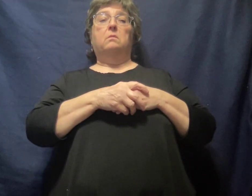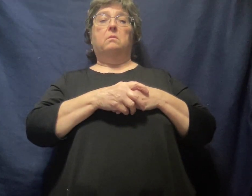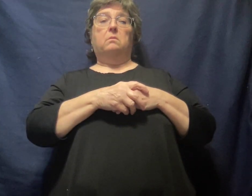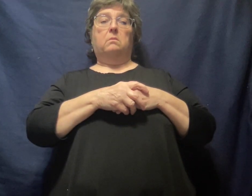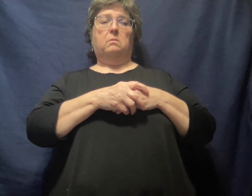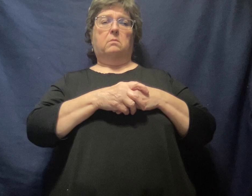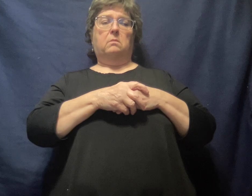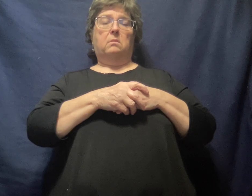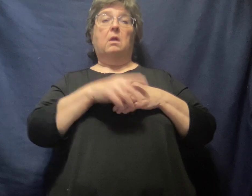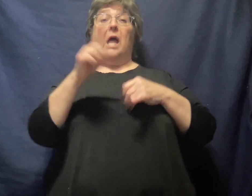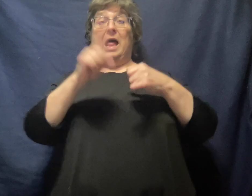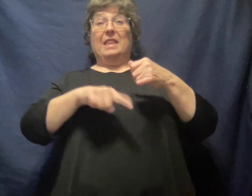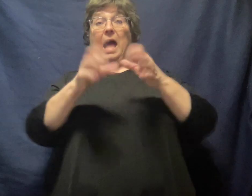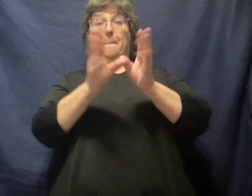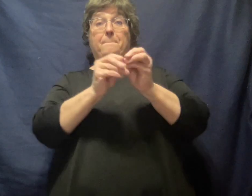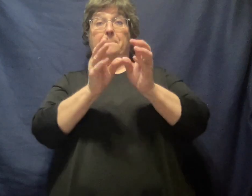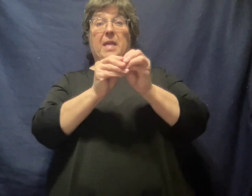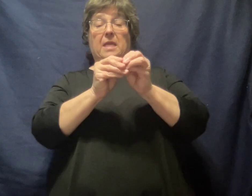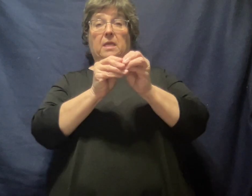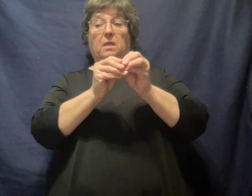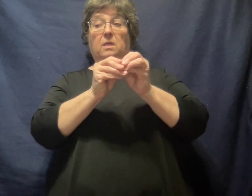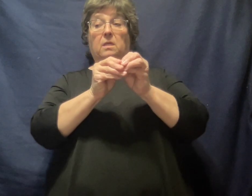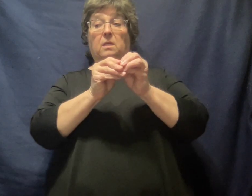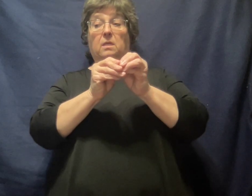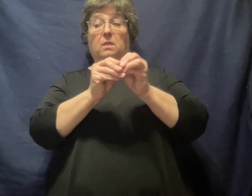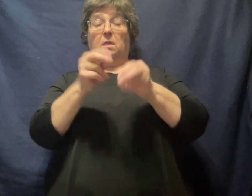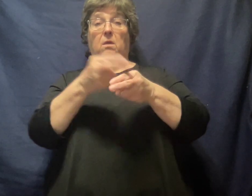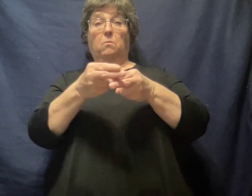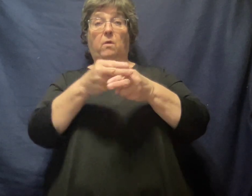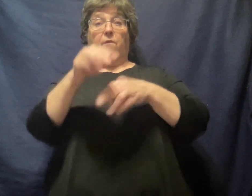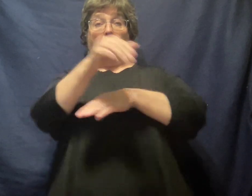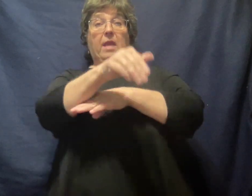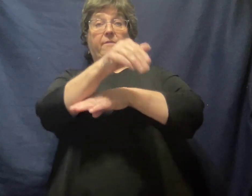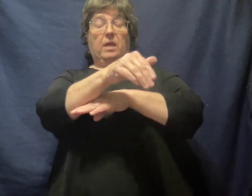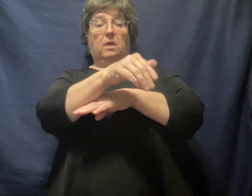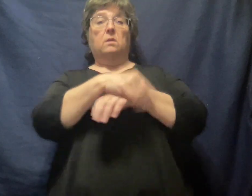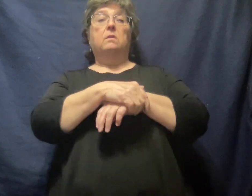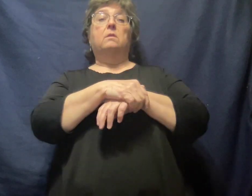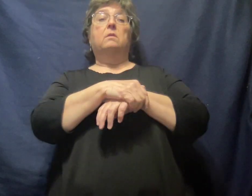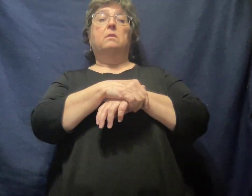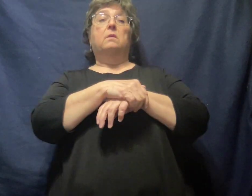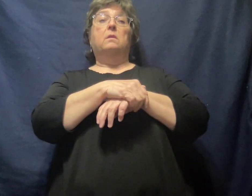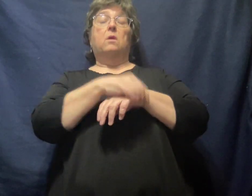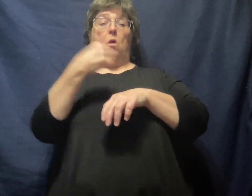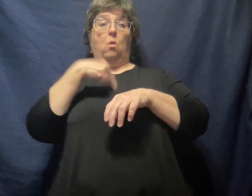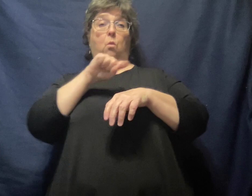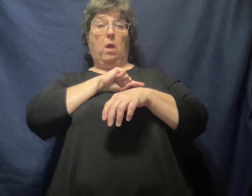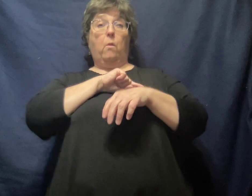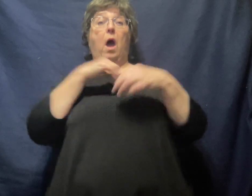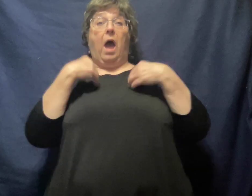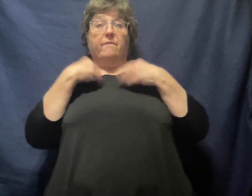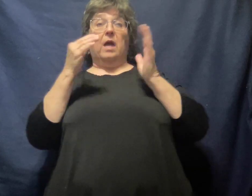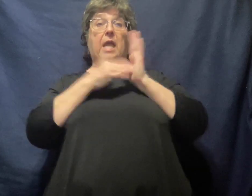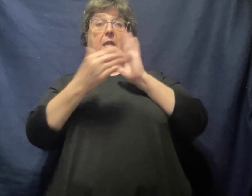This will be our last media advisory briefing for the evening hours. We will probably have one again in the morning